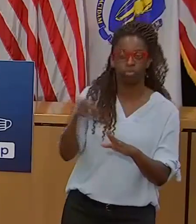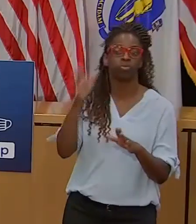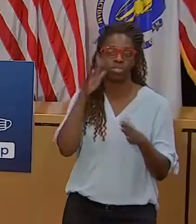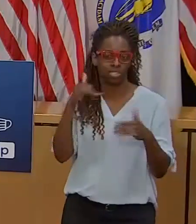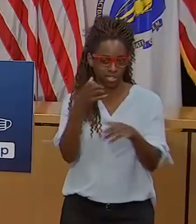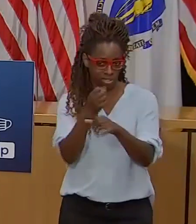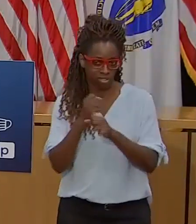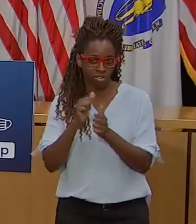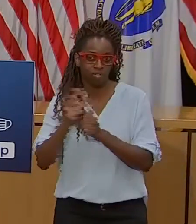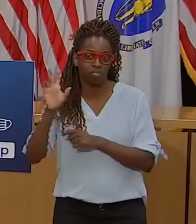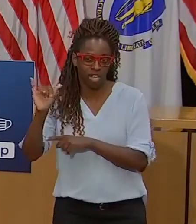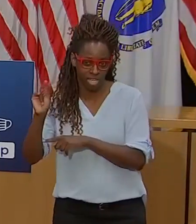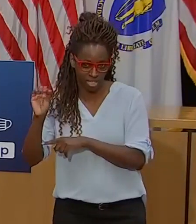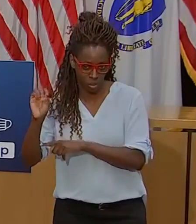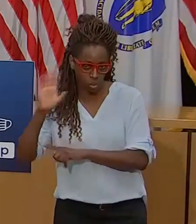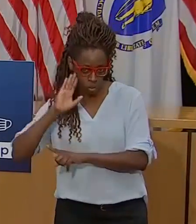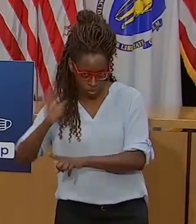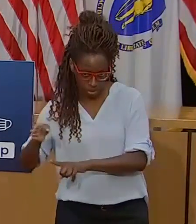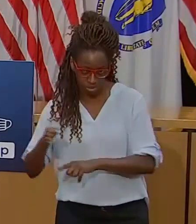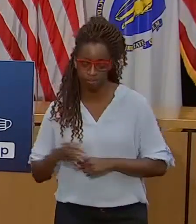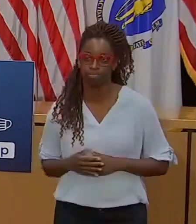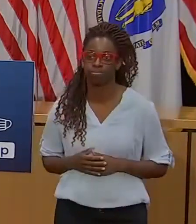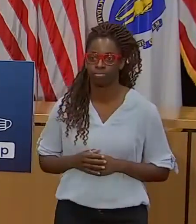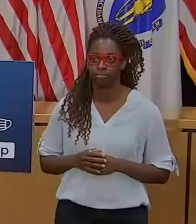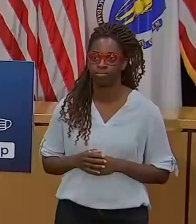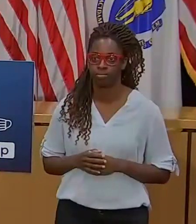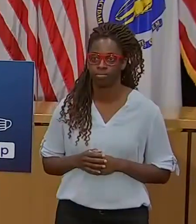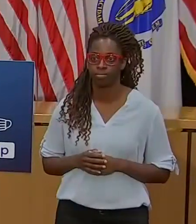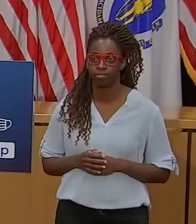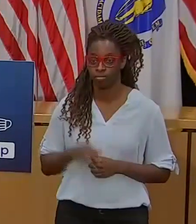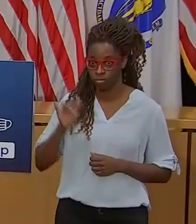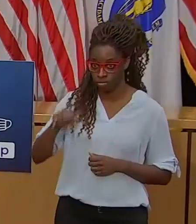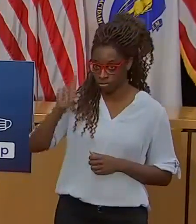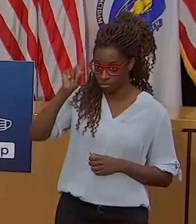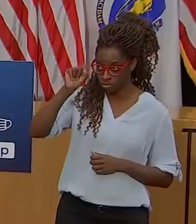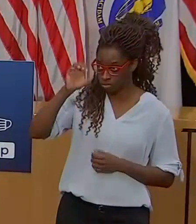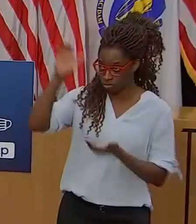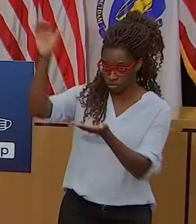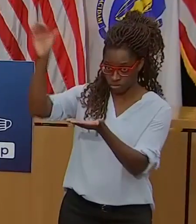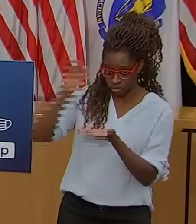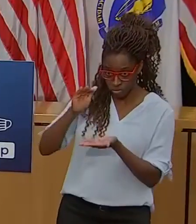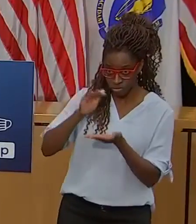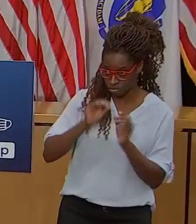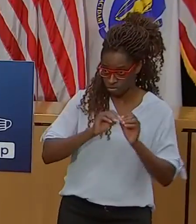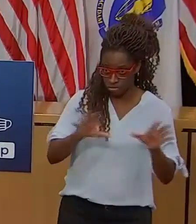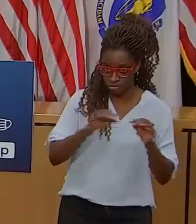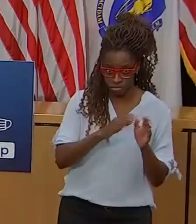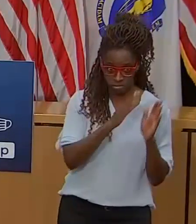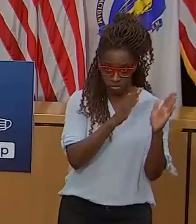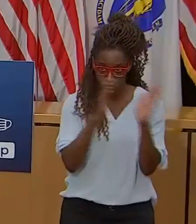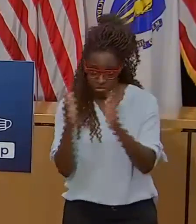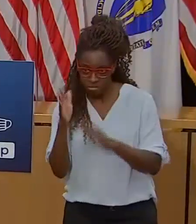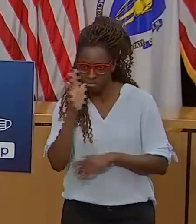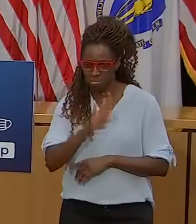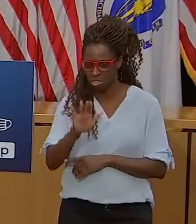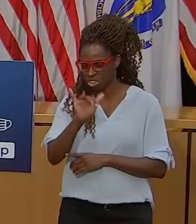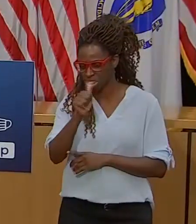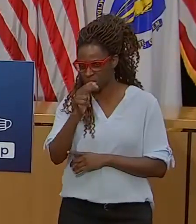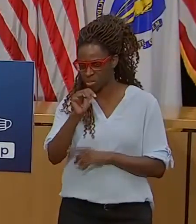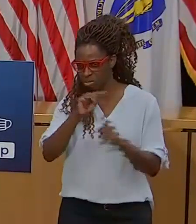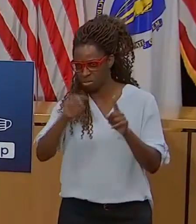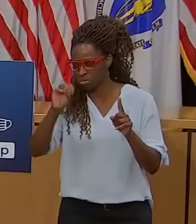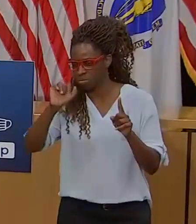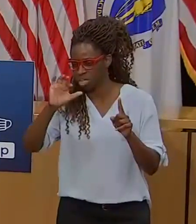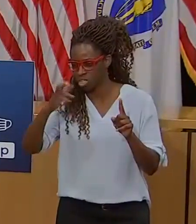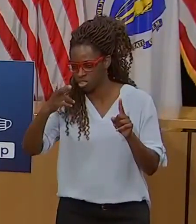to arrive in Massachusetts throughout January, February, and March. We hope to begin to make the vaccine available to